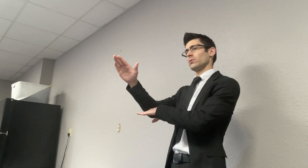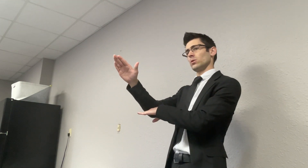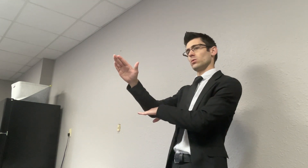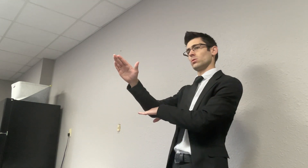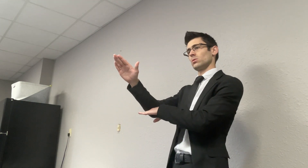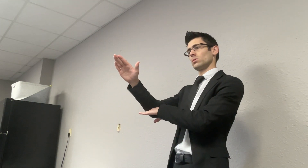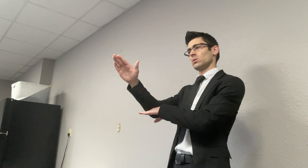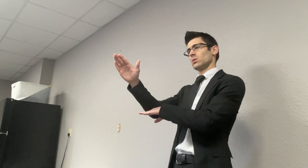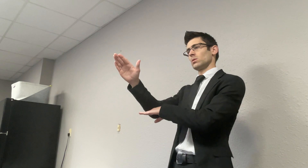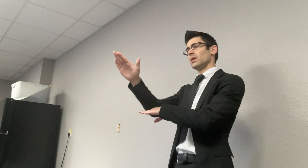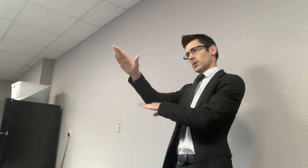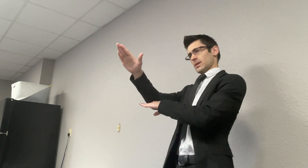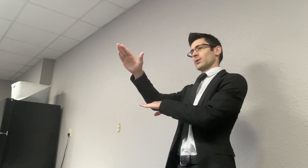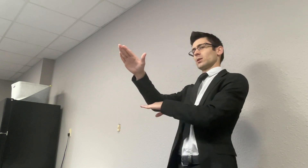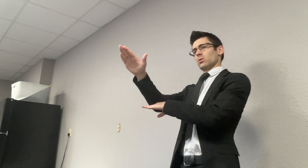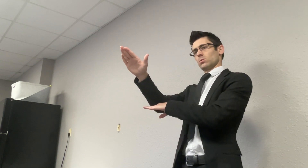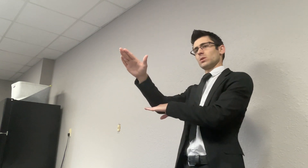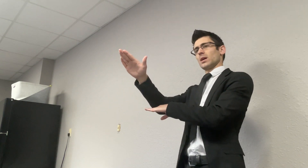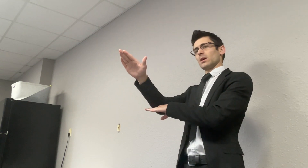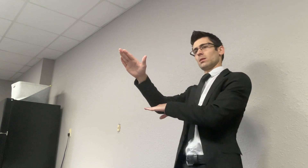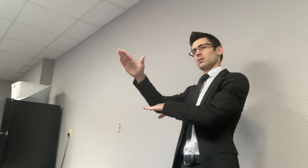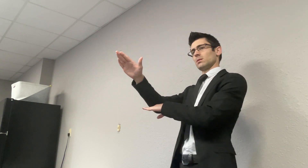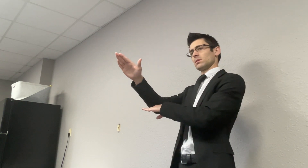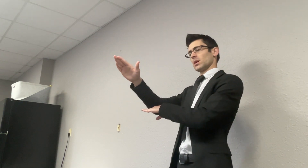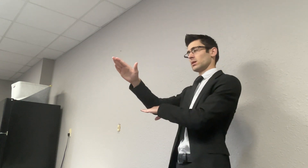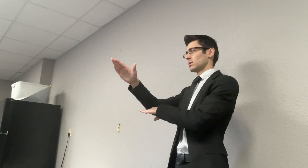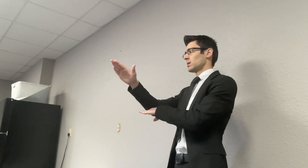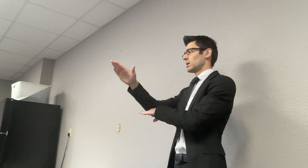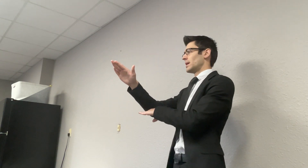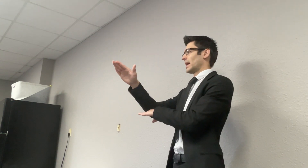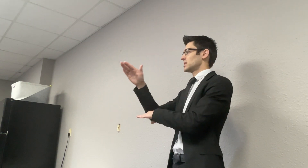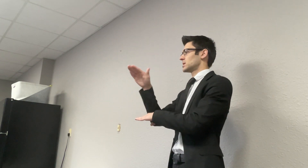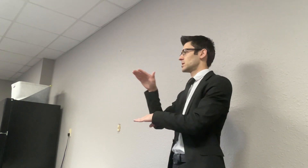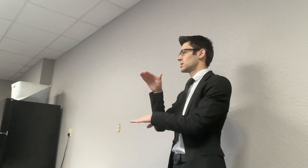Afternoon. There you go. You got it. Okay. Night.